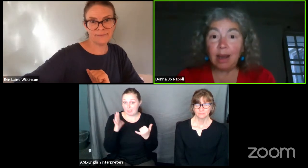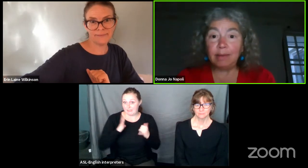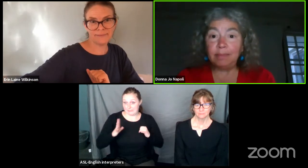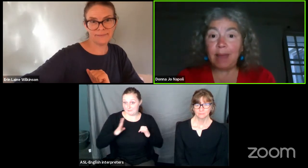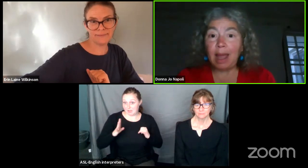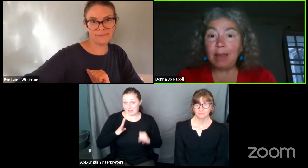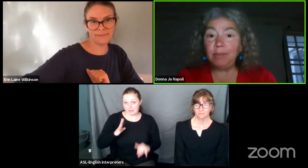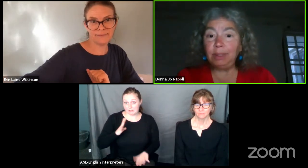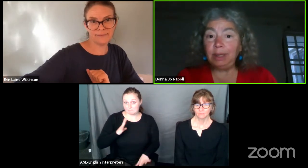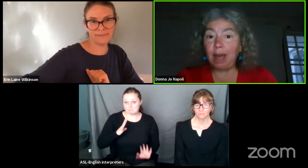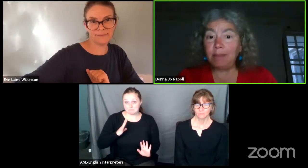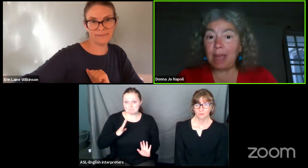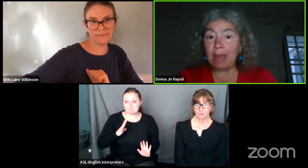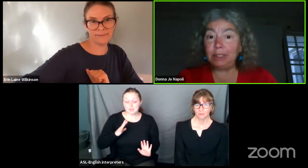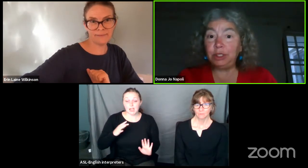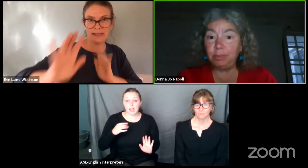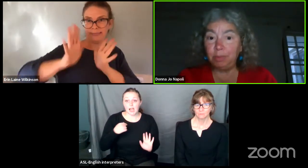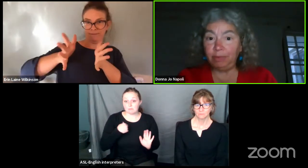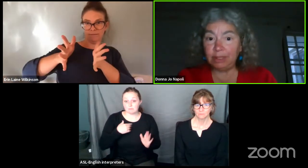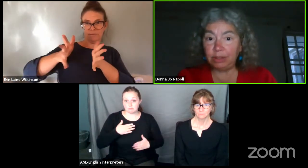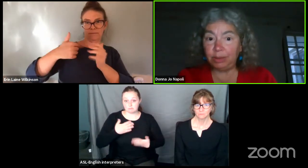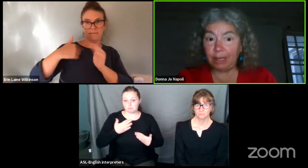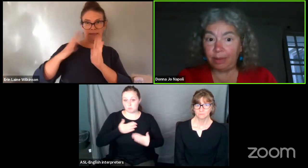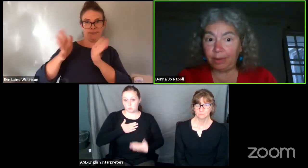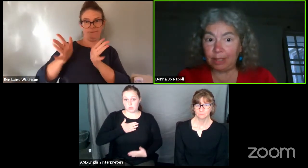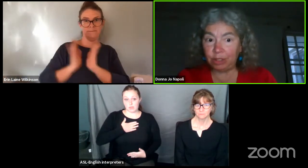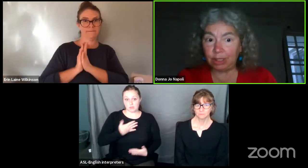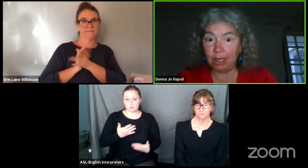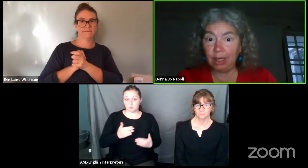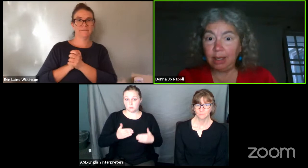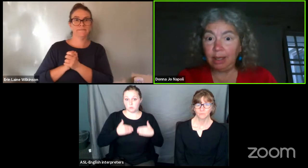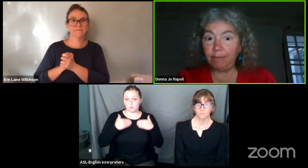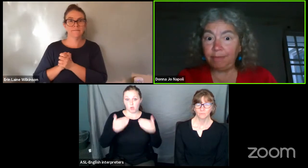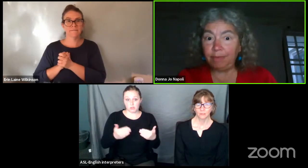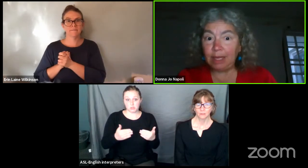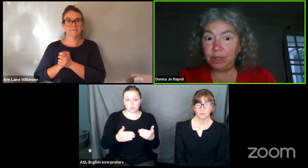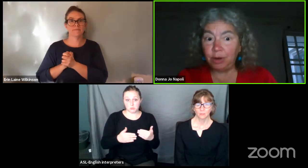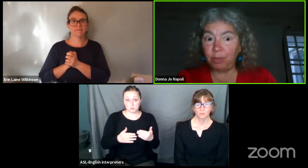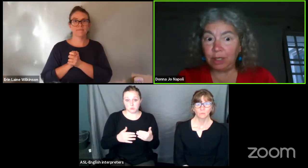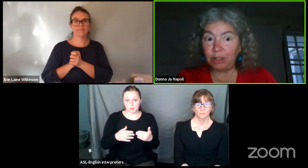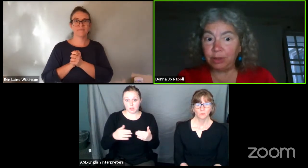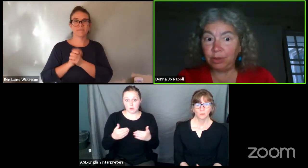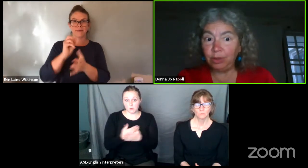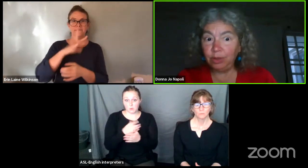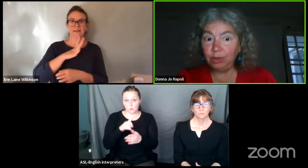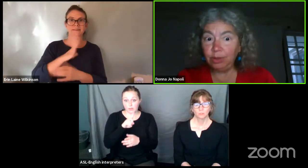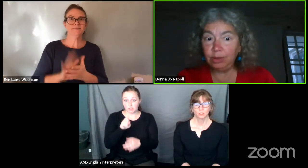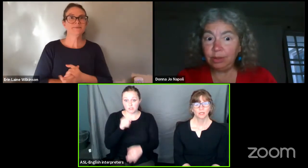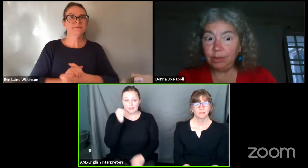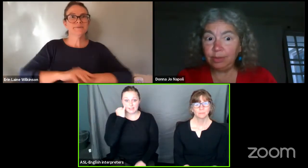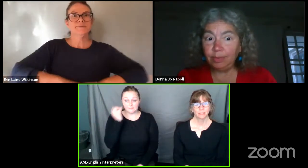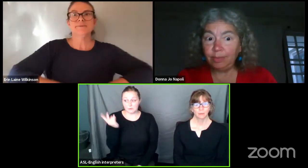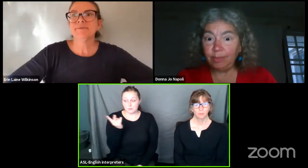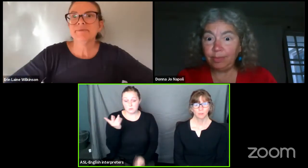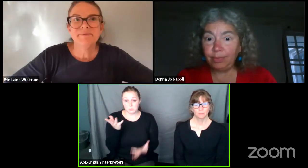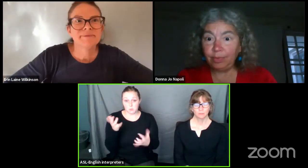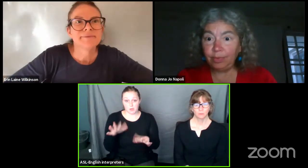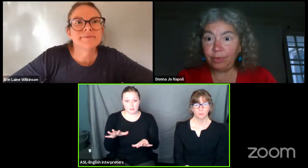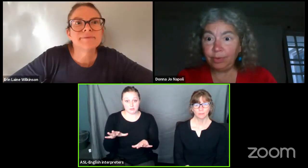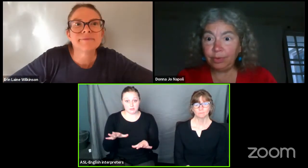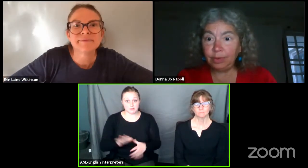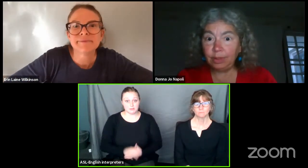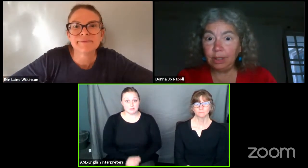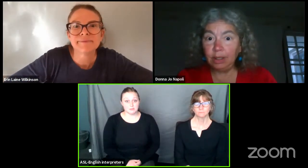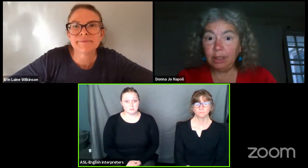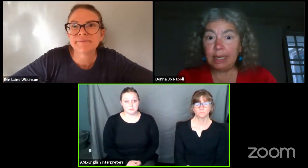fine. I'm happy to move us to another question if they don't want to. Should I leave my camera up or,